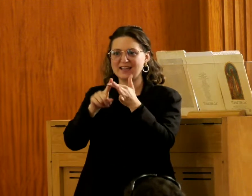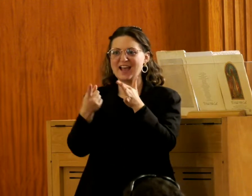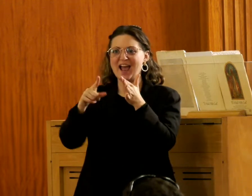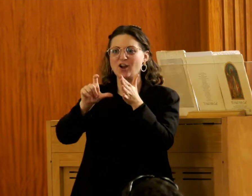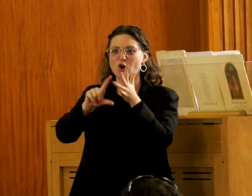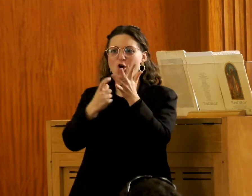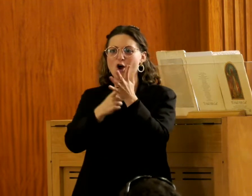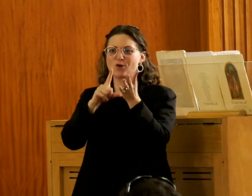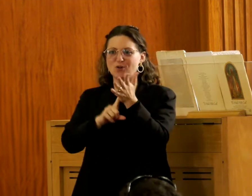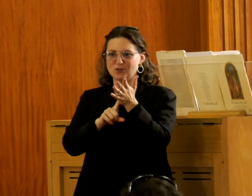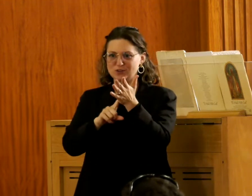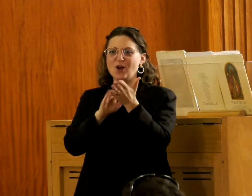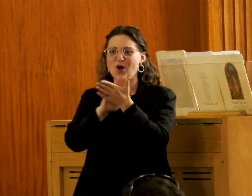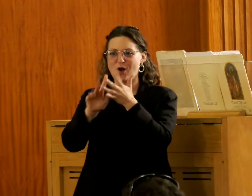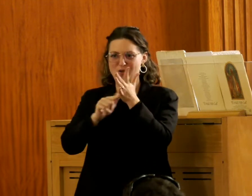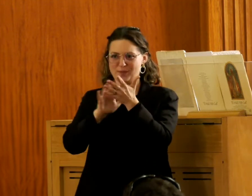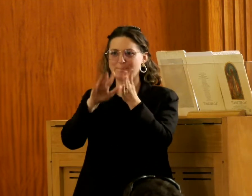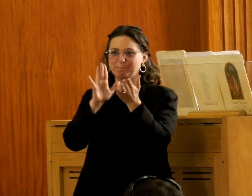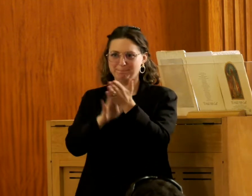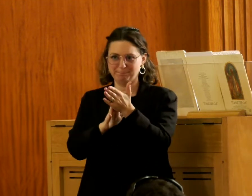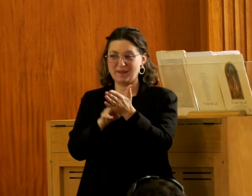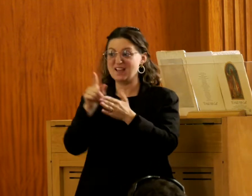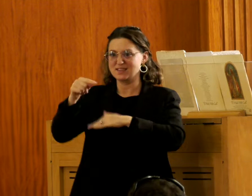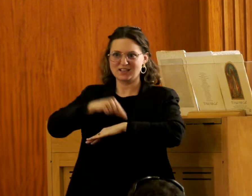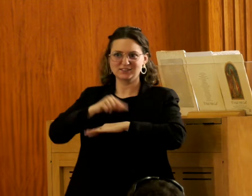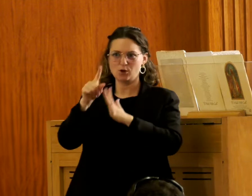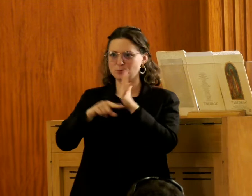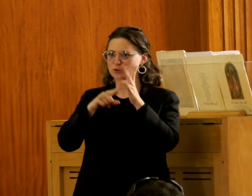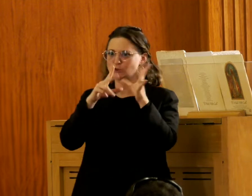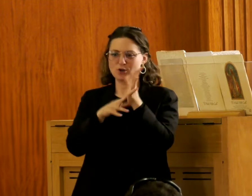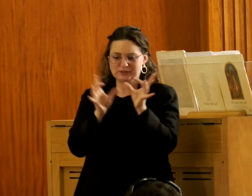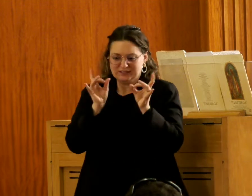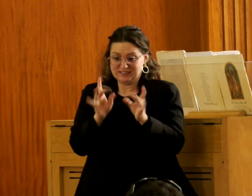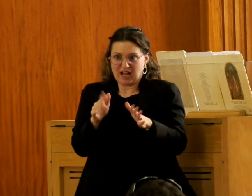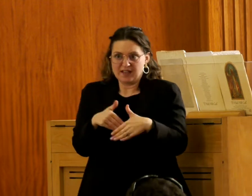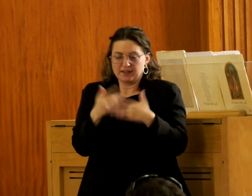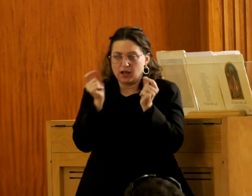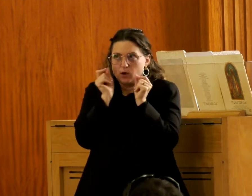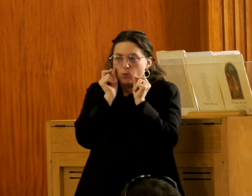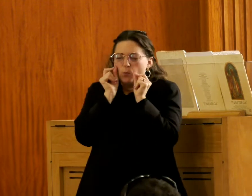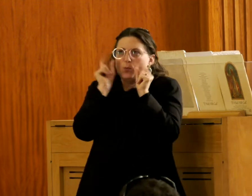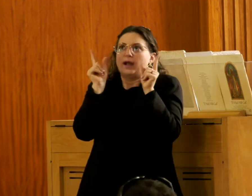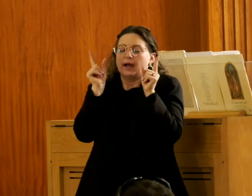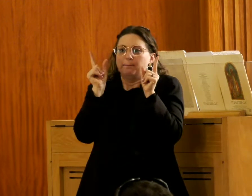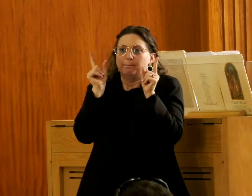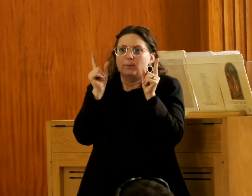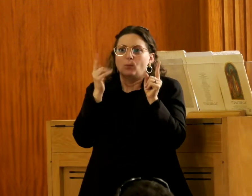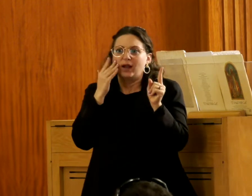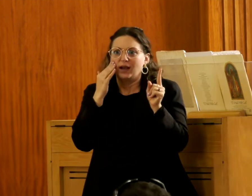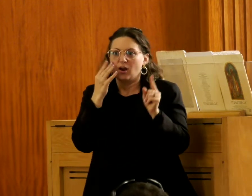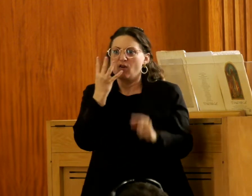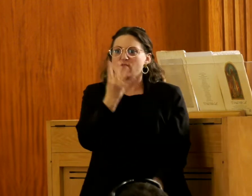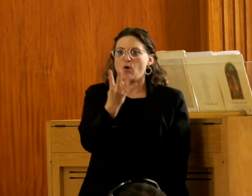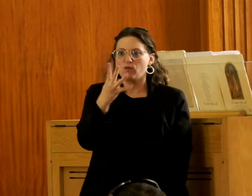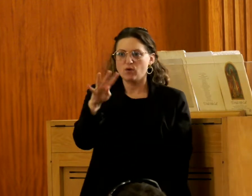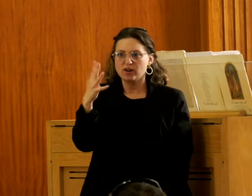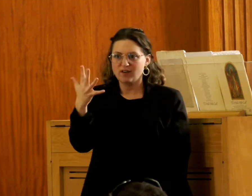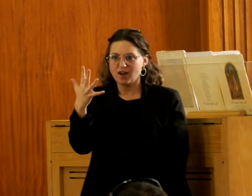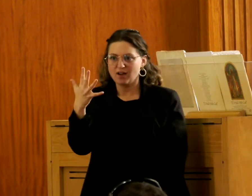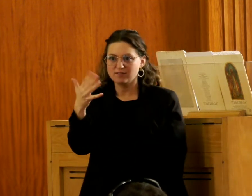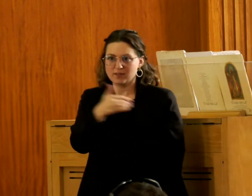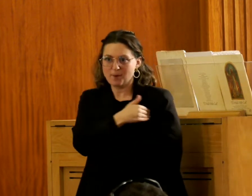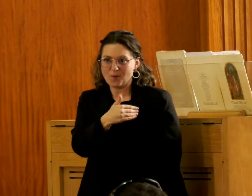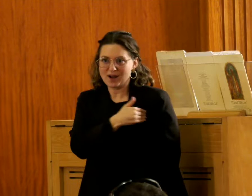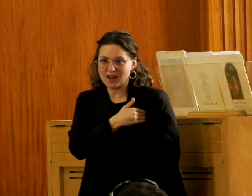Hoffman. Throughout these years, Joan would begin her day at 4:45 a.m. in order